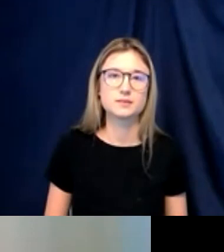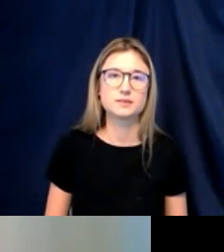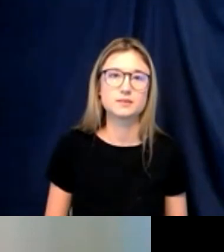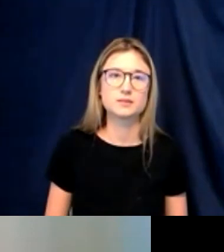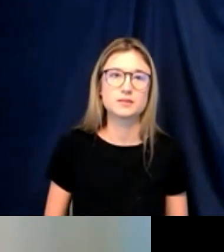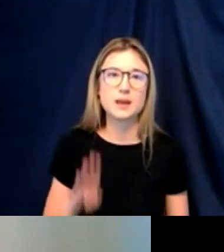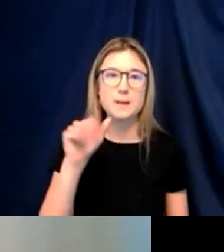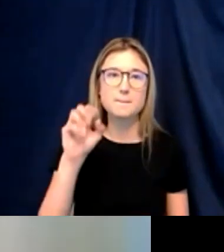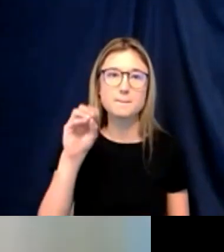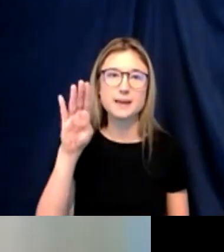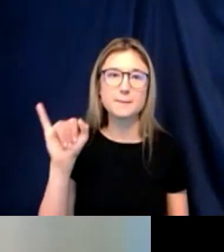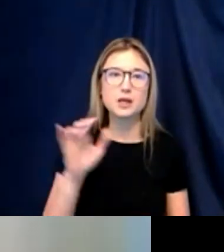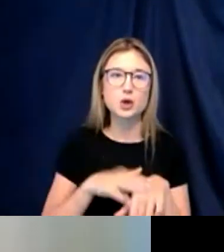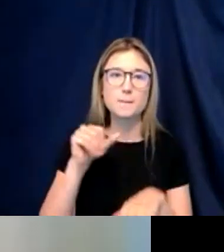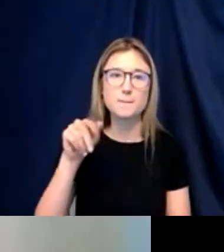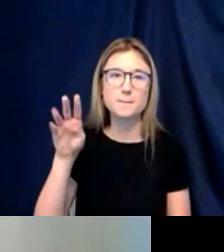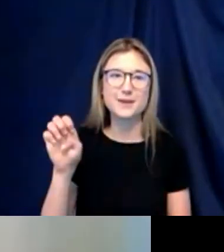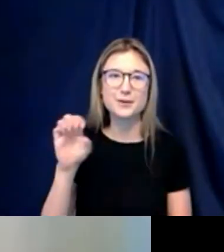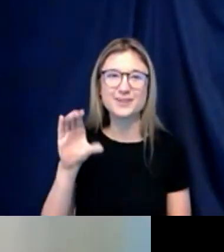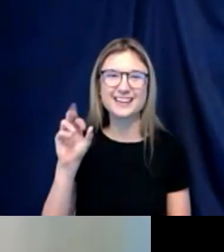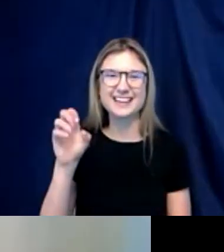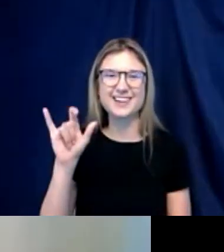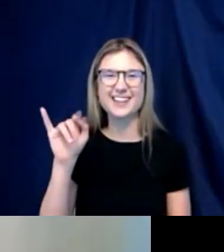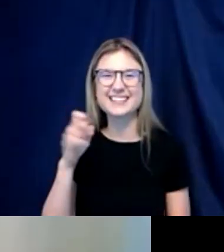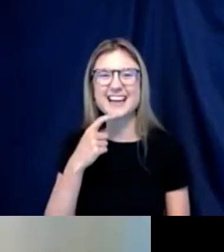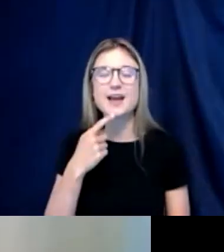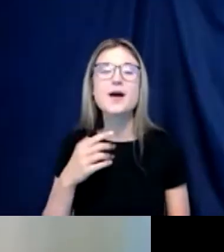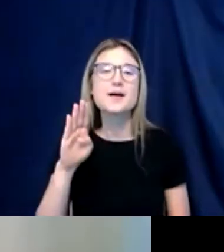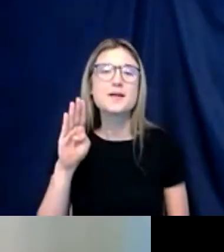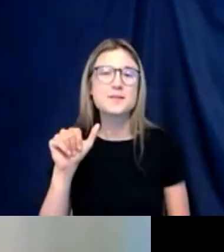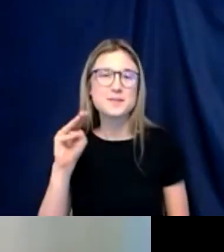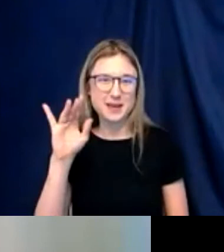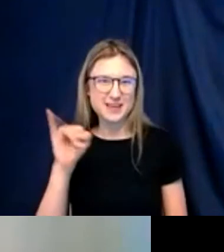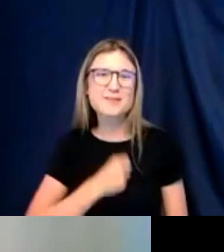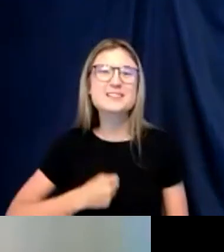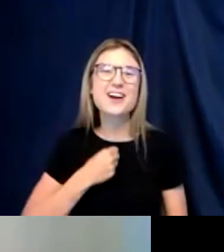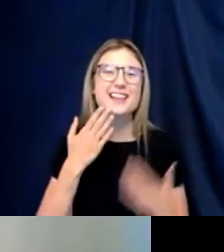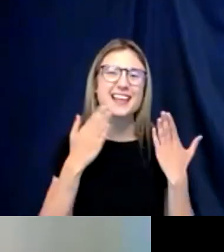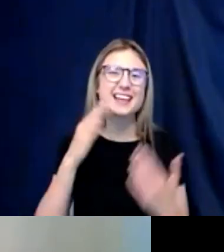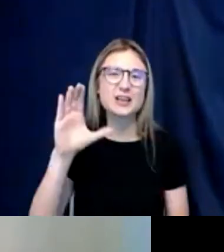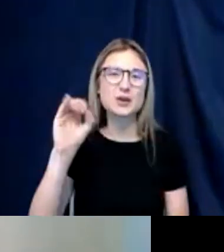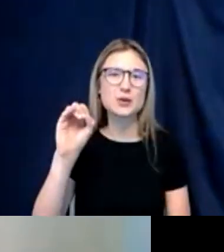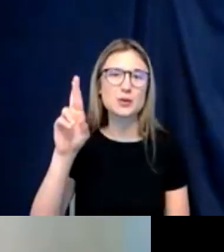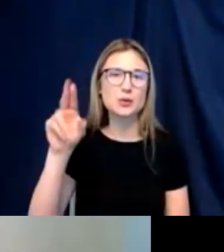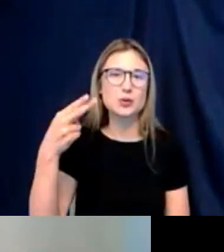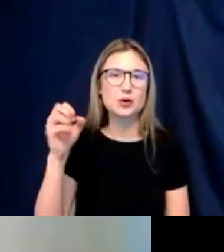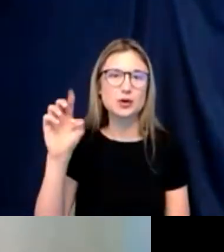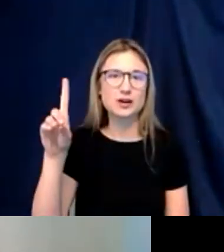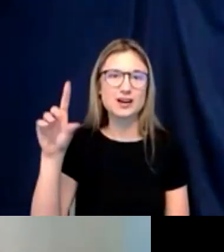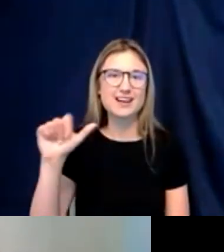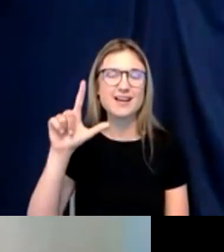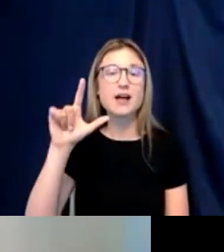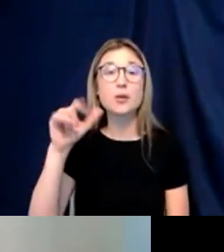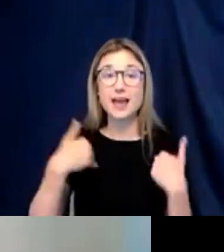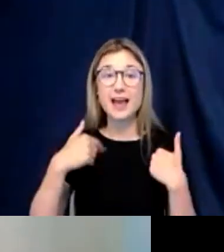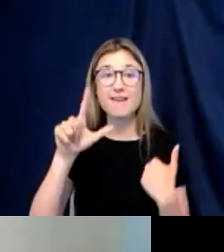Bambi, you're muted. I'm sorry. I said, thank you, Karonda. Lynette had her hand raised, and then I see Brenda and